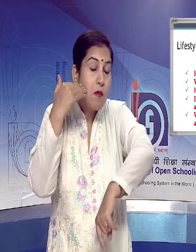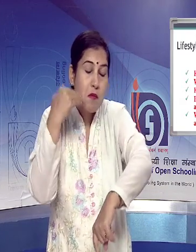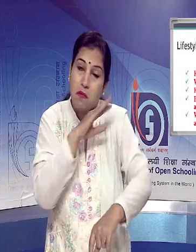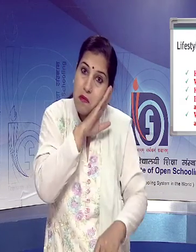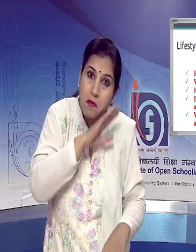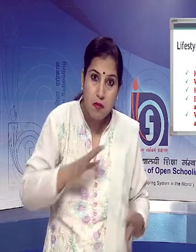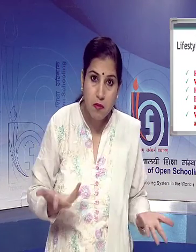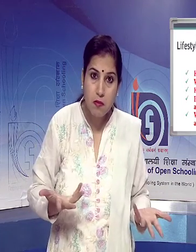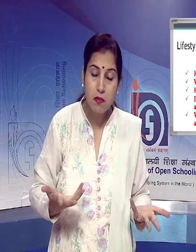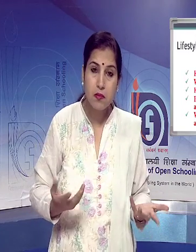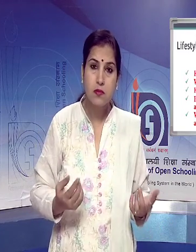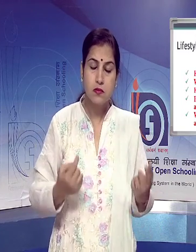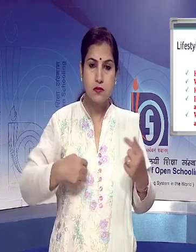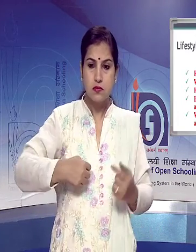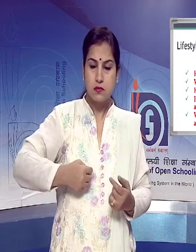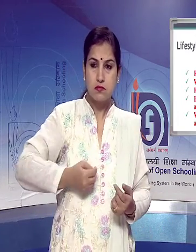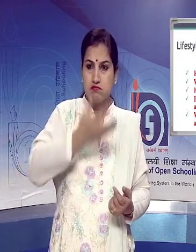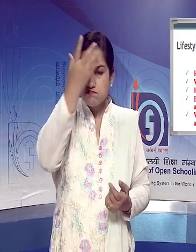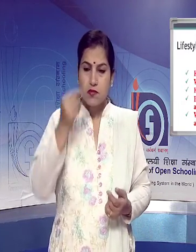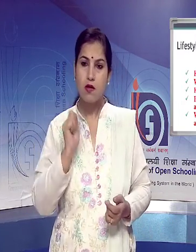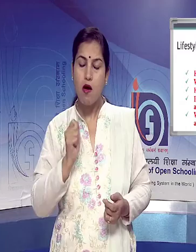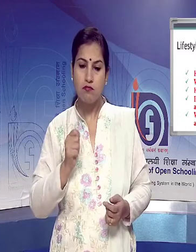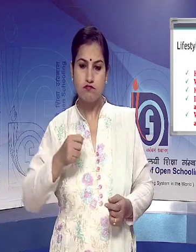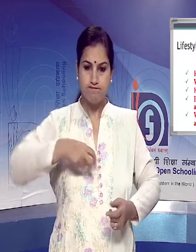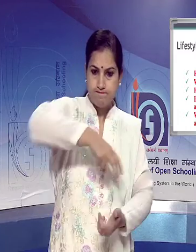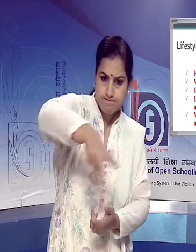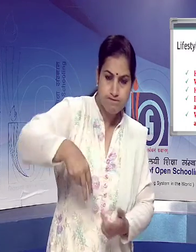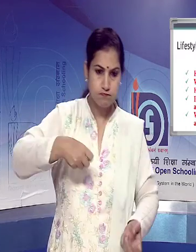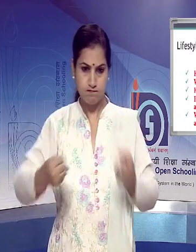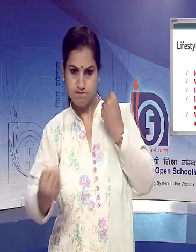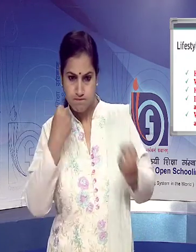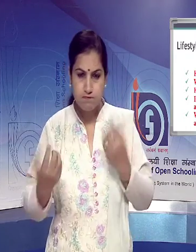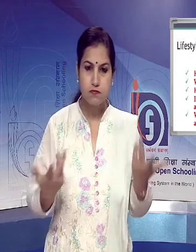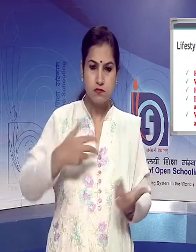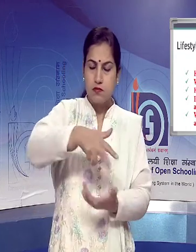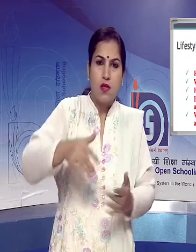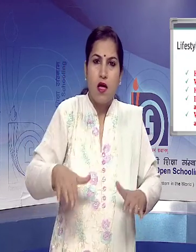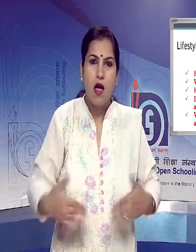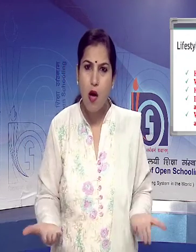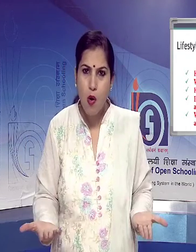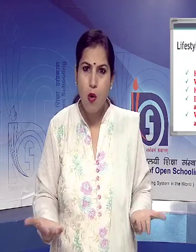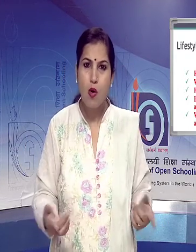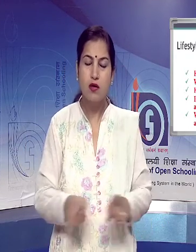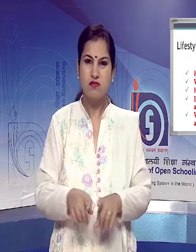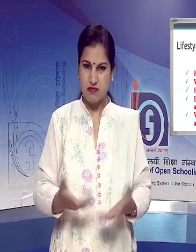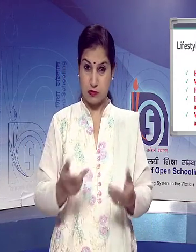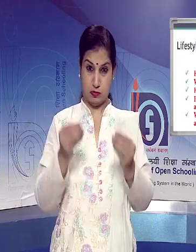how much physical activity we do, and whether we smoke or